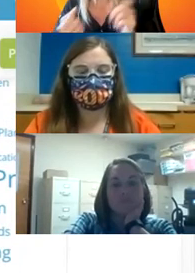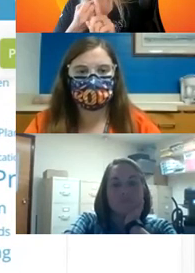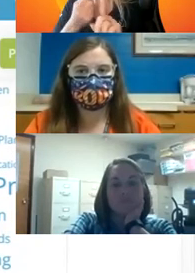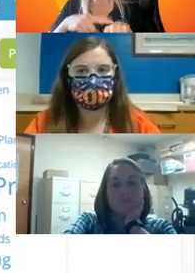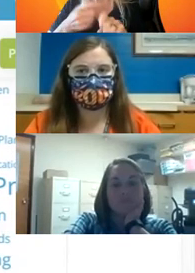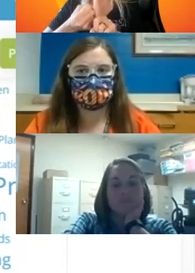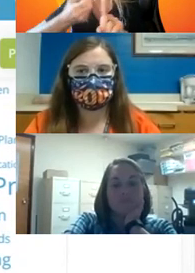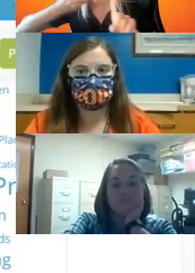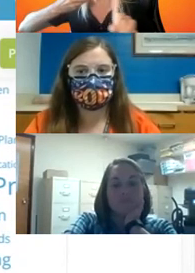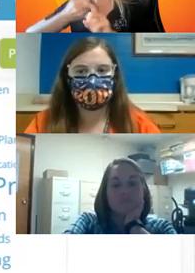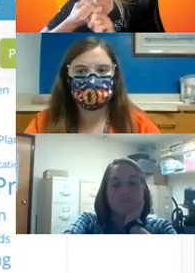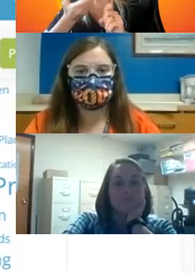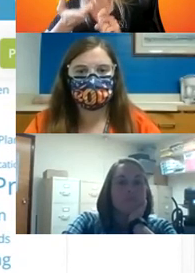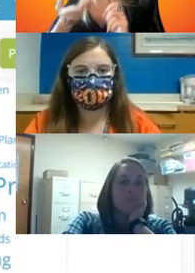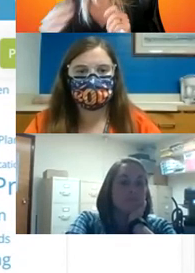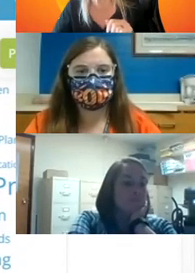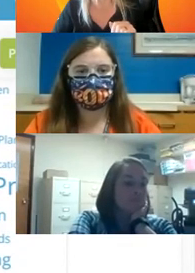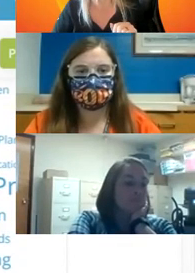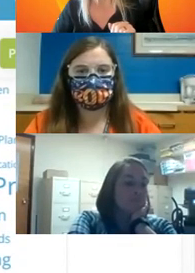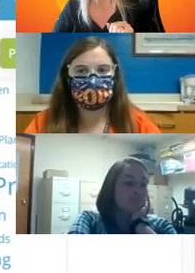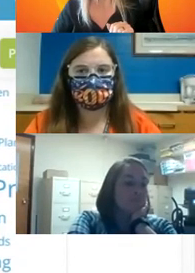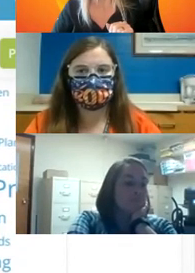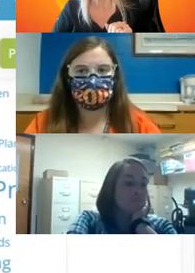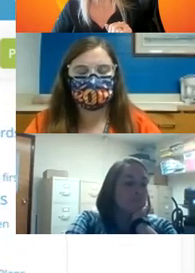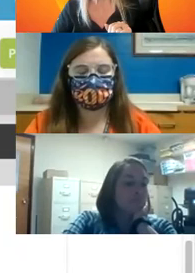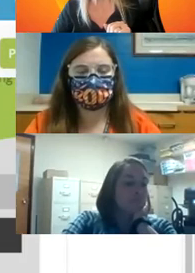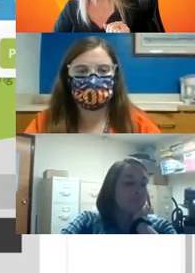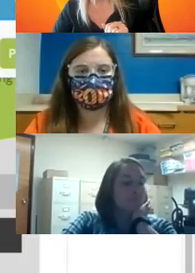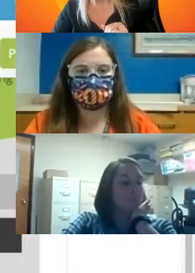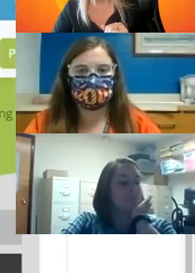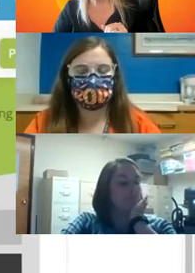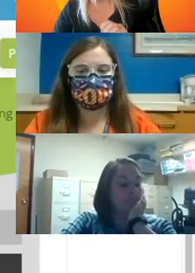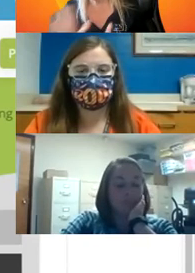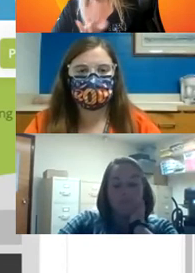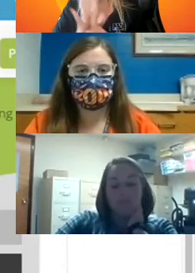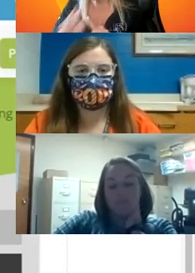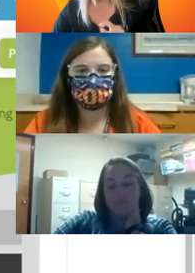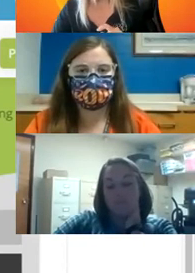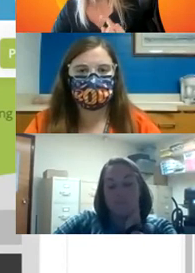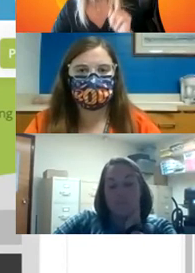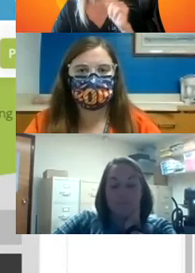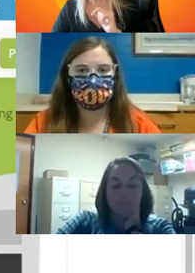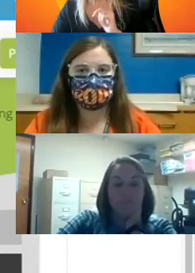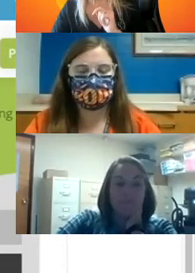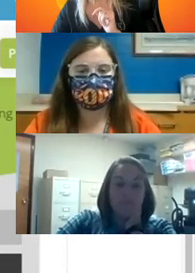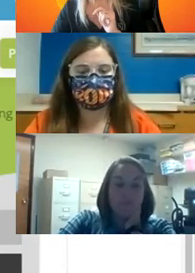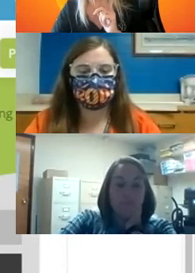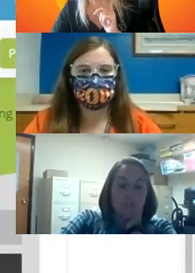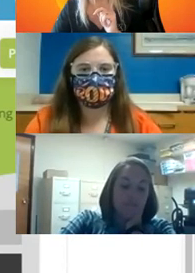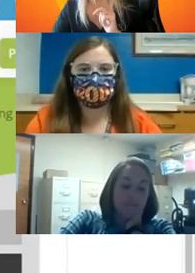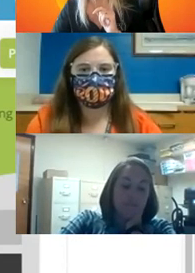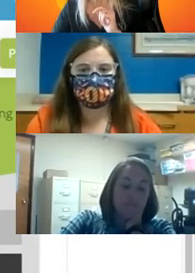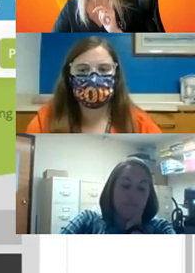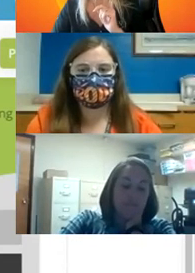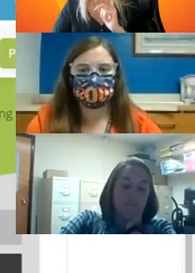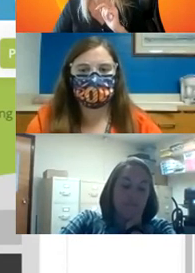here. I don't have time to go through everything, but that's one of them. The other really big popular one is a sign club for